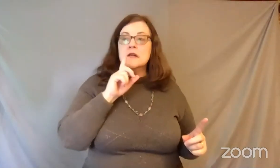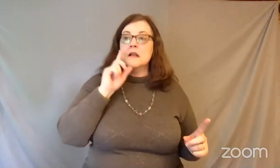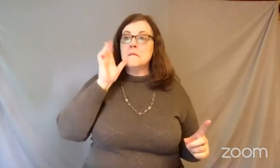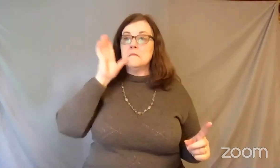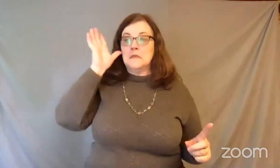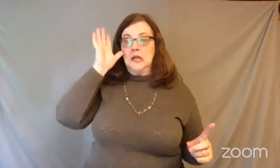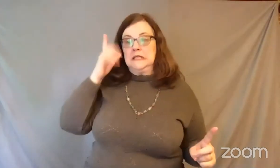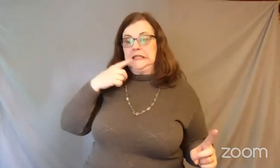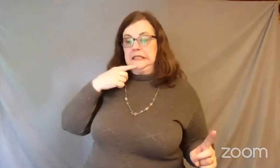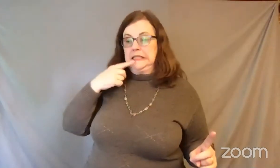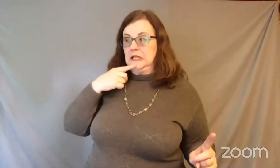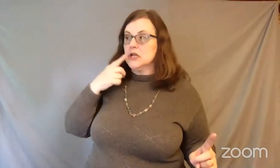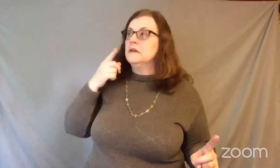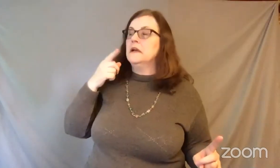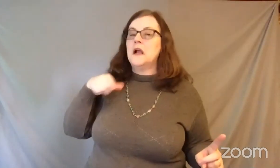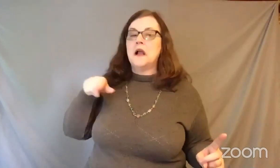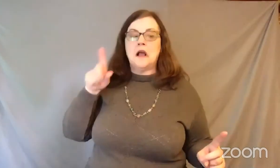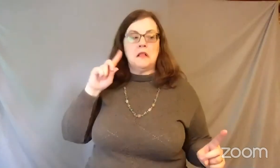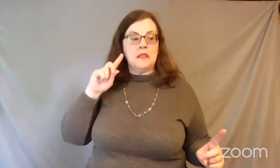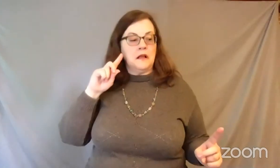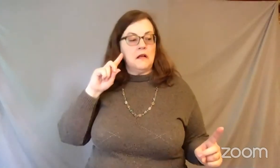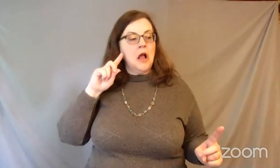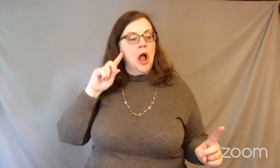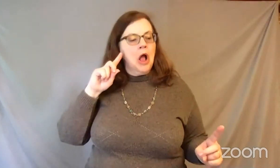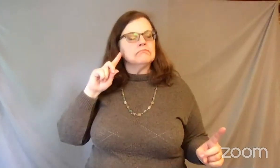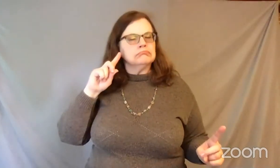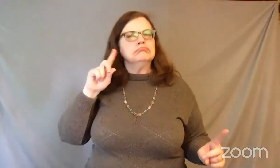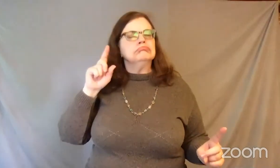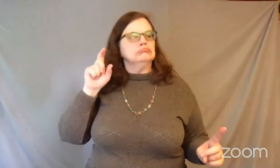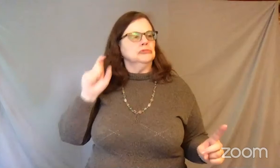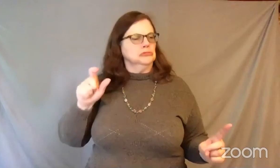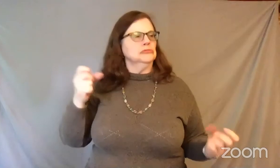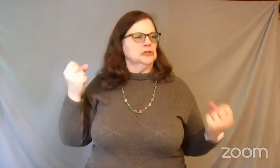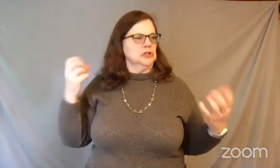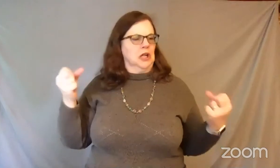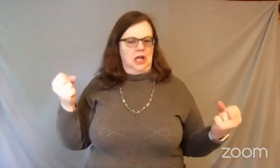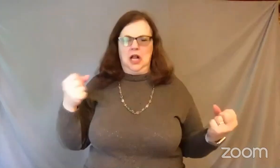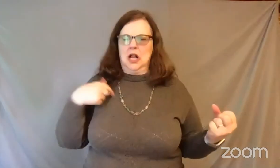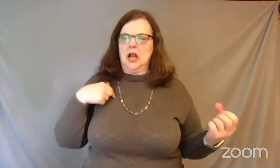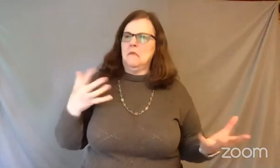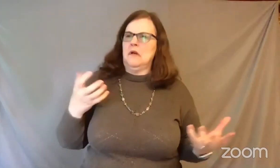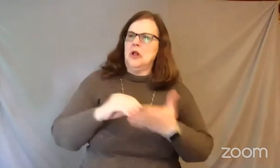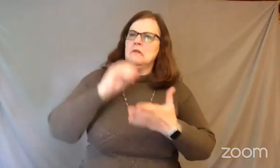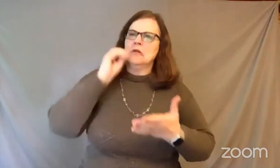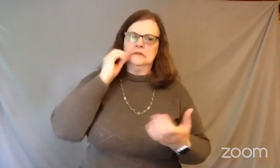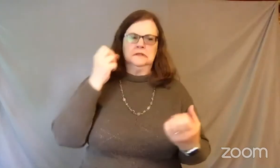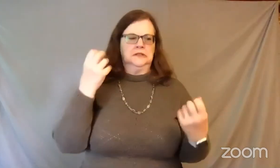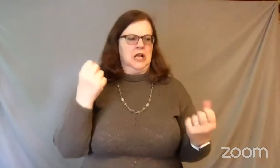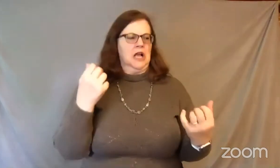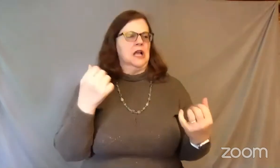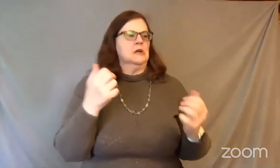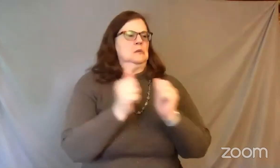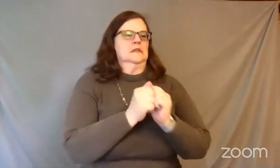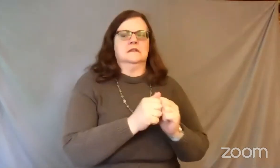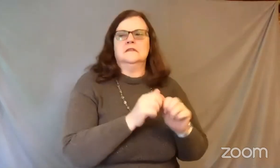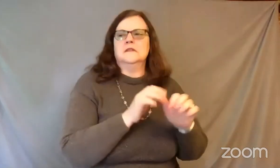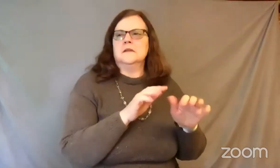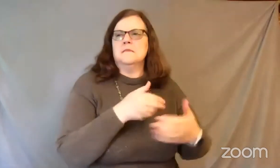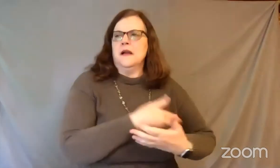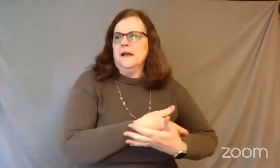We also want to look into if a child is born deaf and they are born to parents who don't share that deafness with them, they're